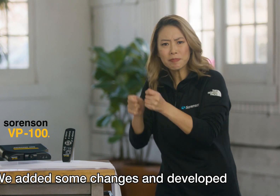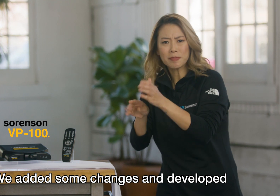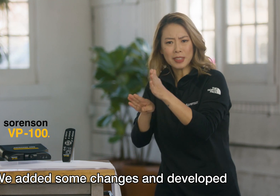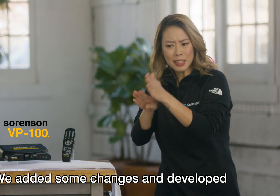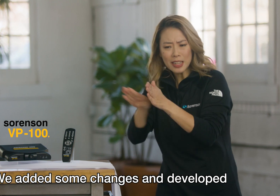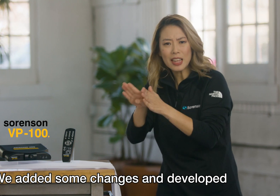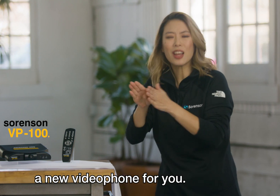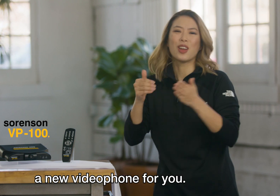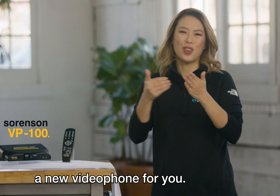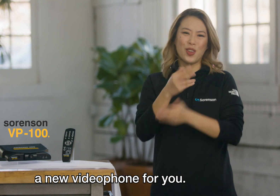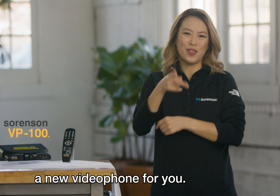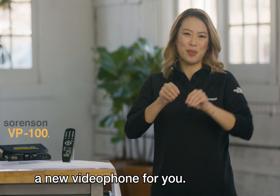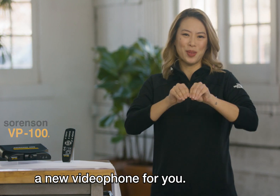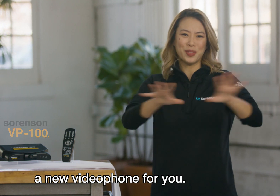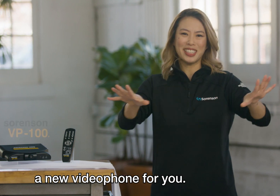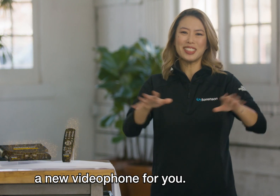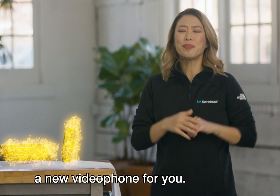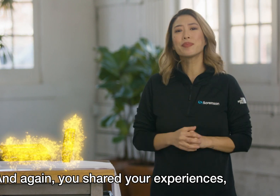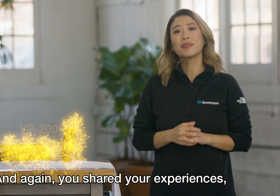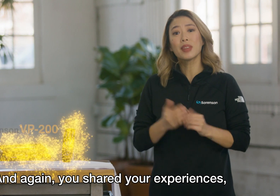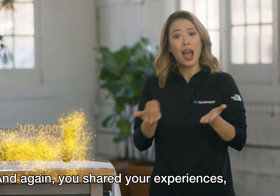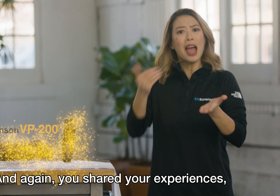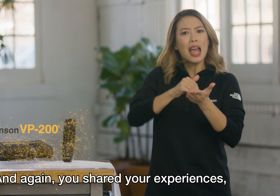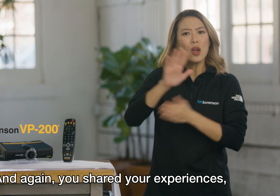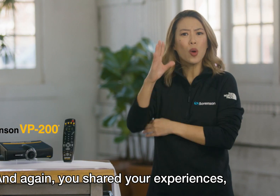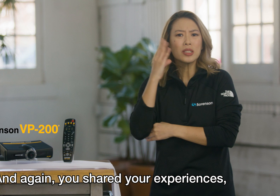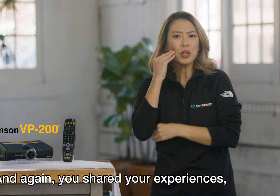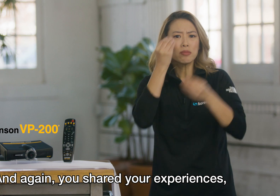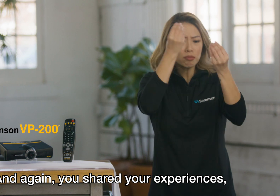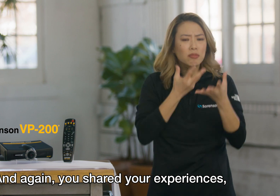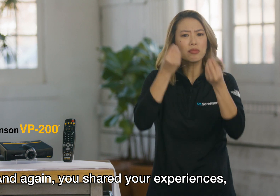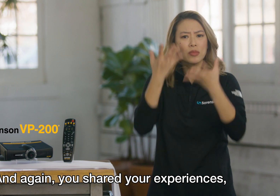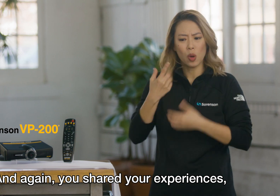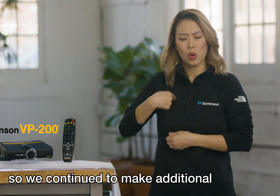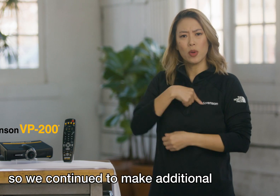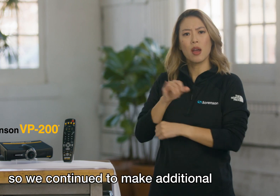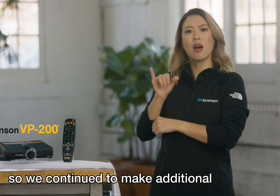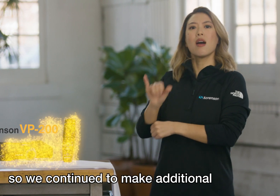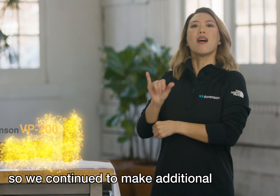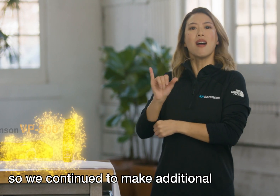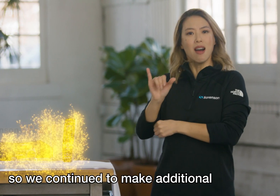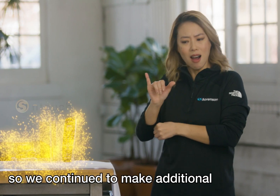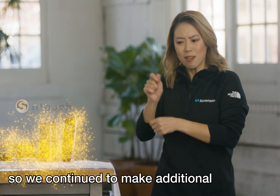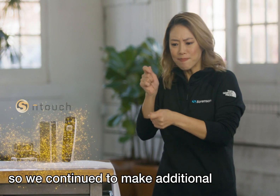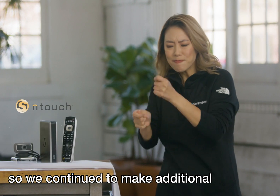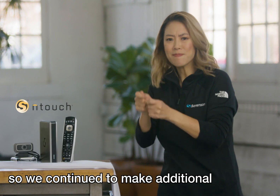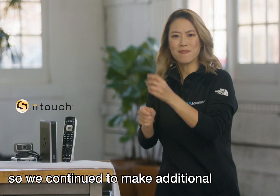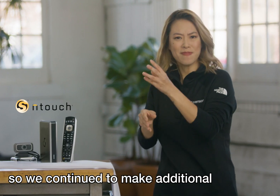changes and developed a new video phone for you. And again, you shared your experiences, so we continued to make additional changes and released